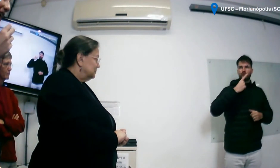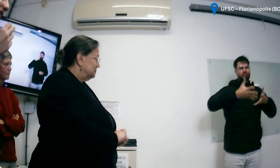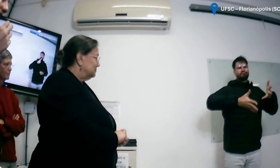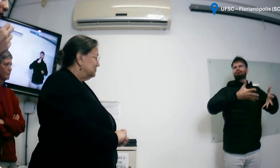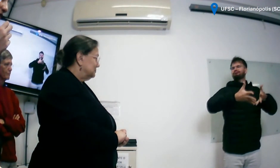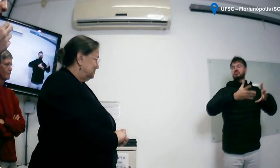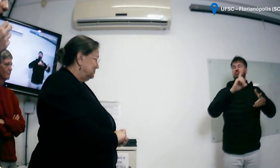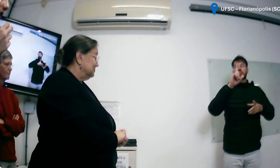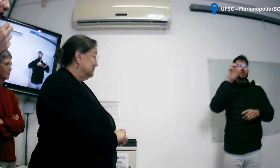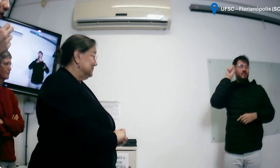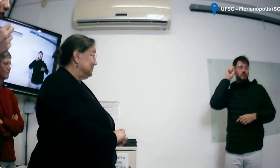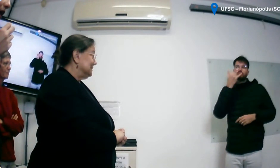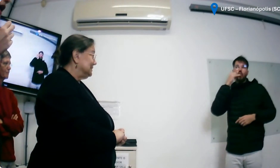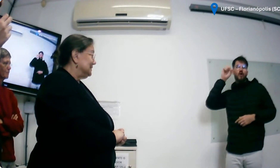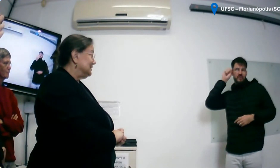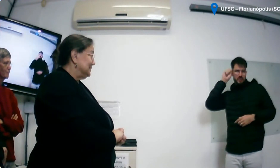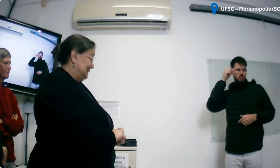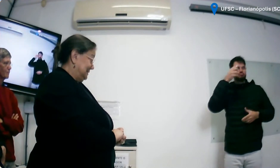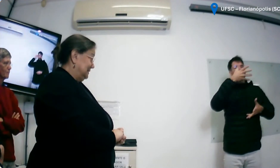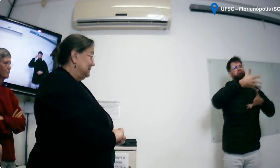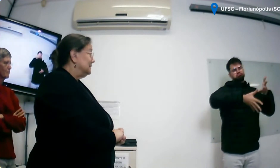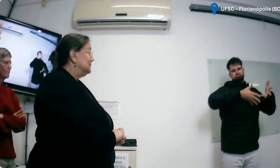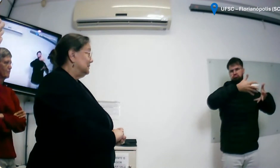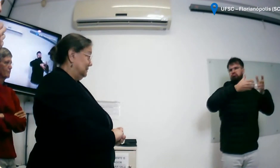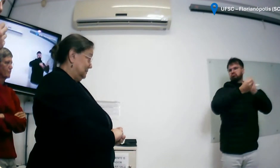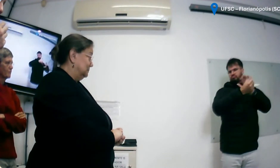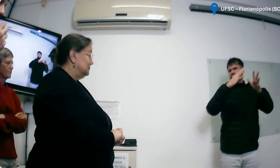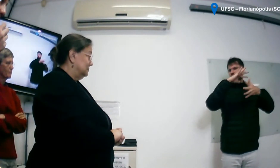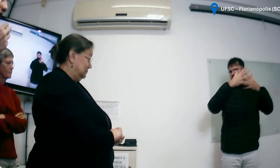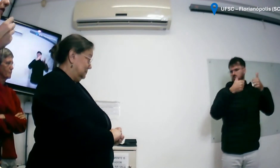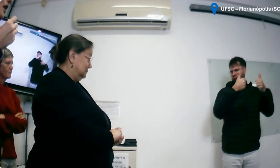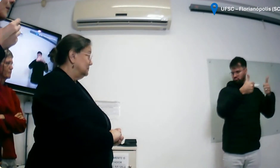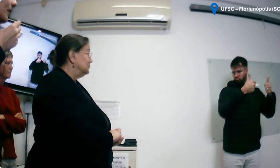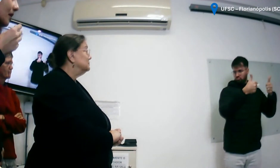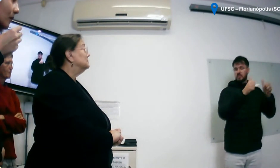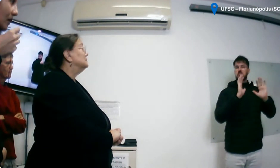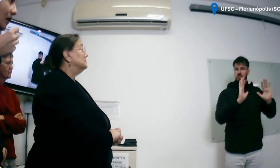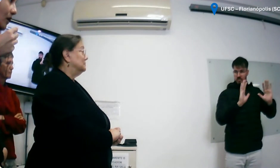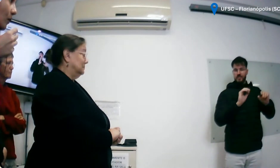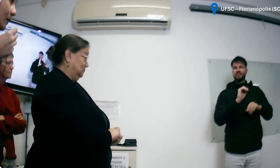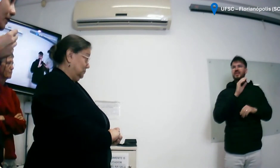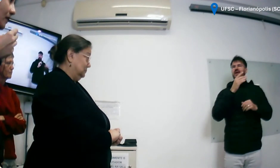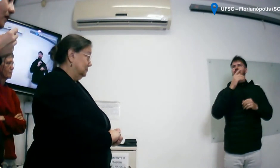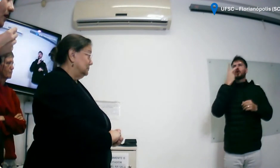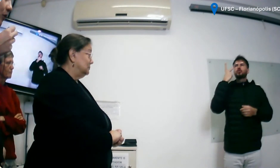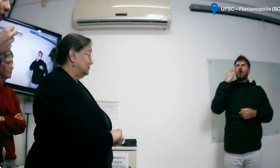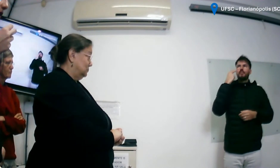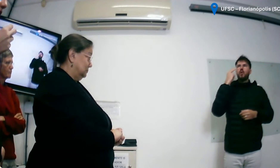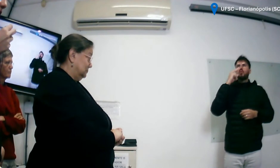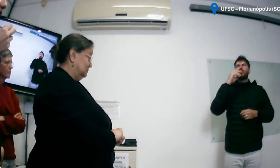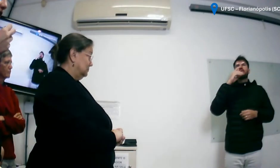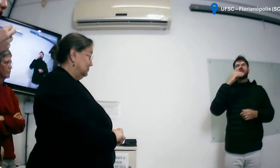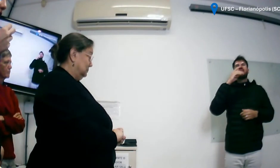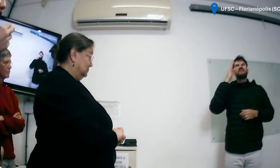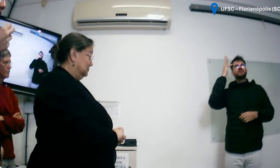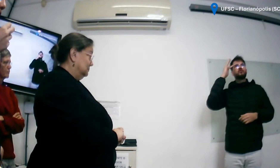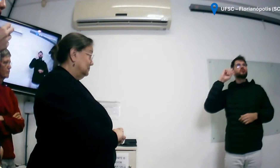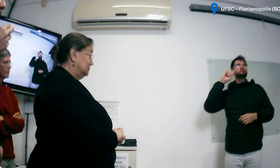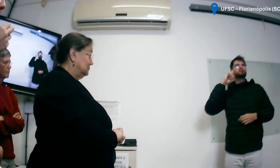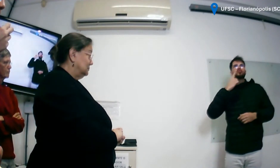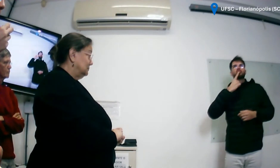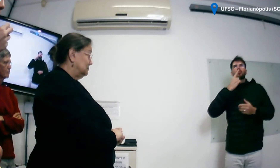I had I had hearing teachers of philosophy, but they knew Libras, they knew sign language.